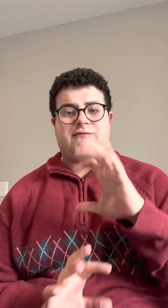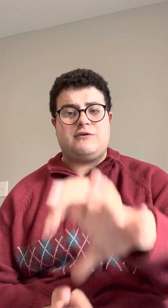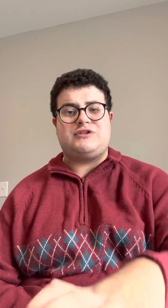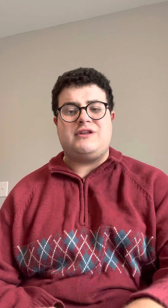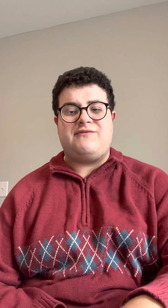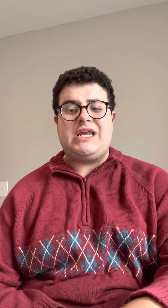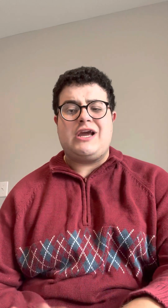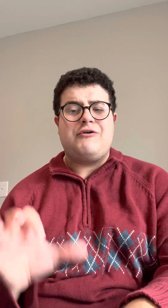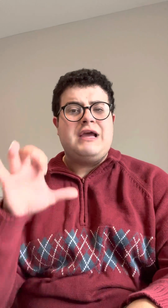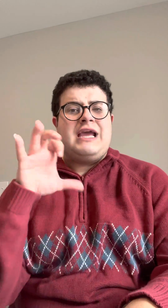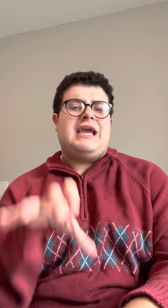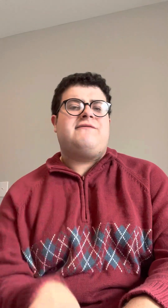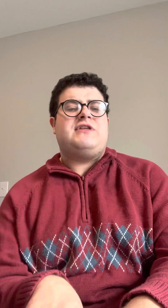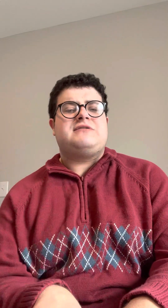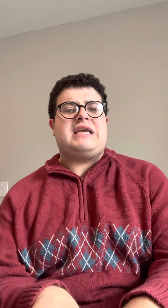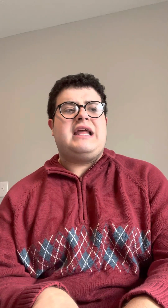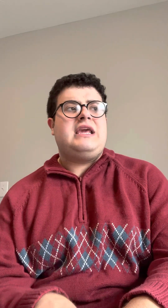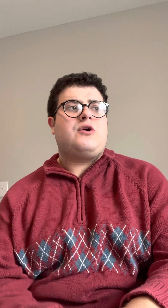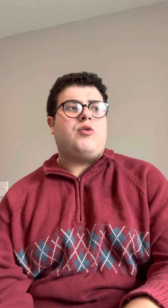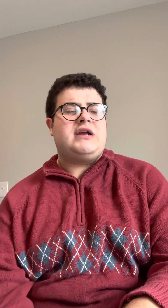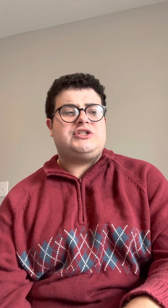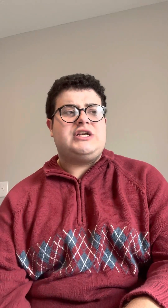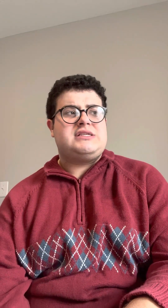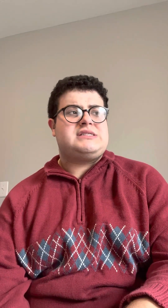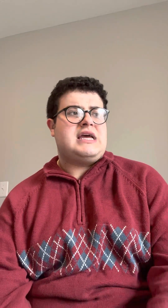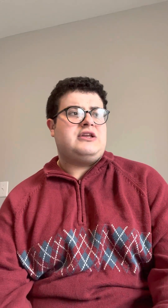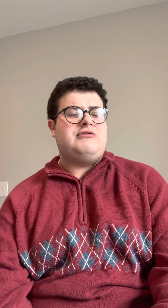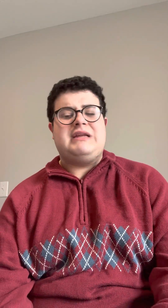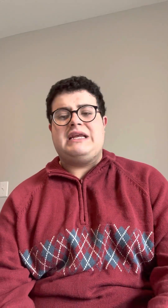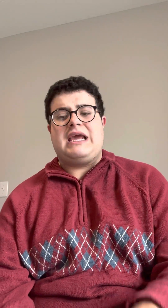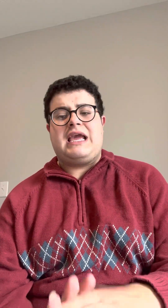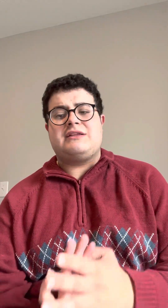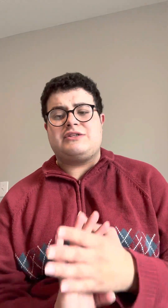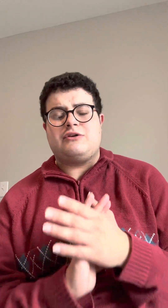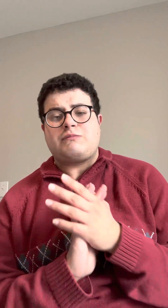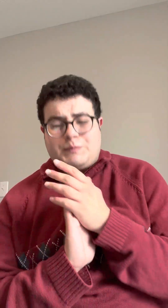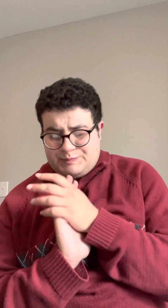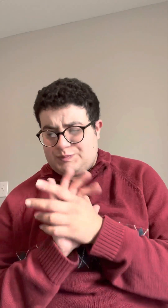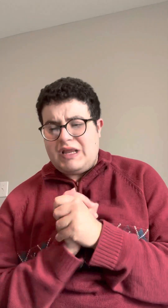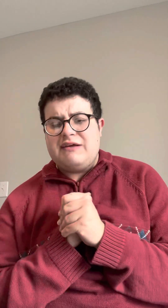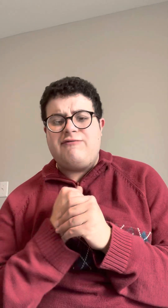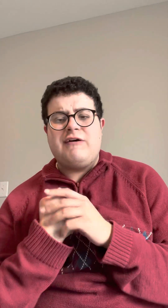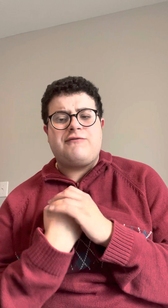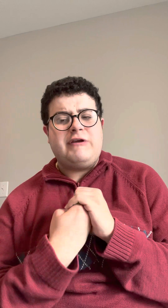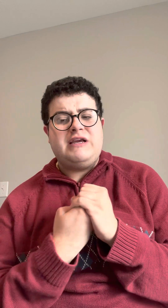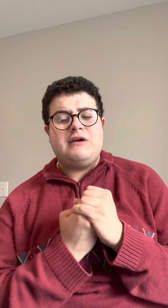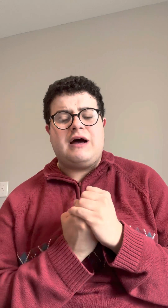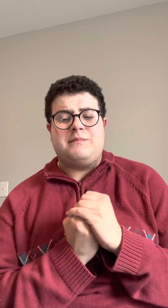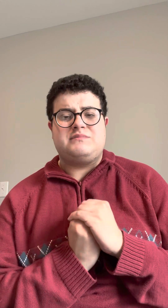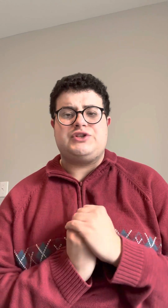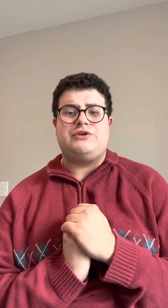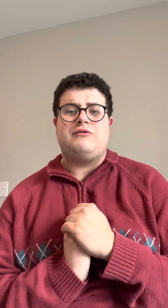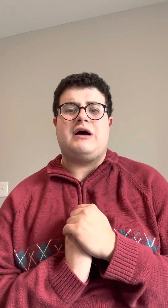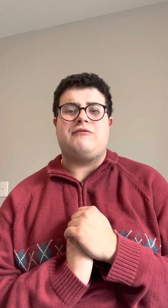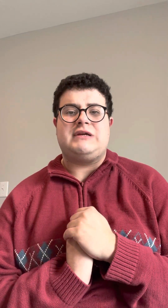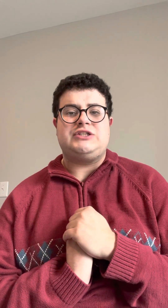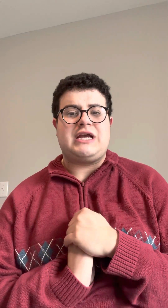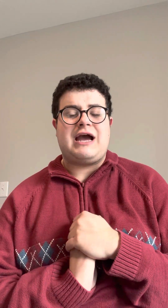to the video. If there's any questions that you need answered, feel free to reach out.